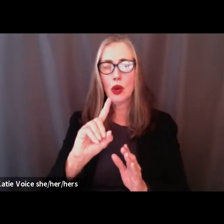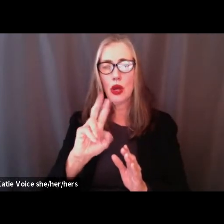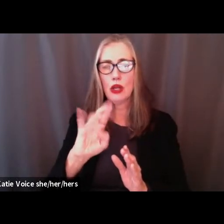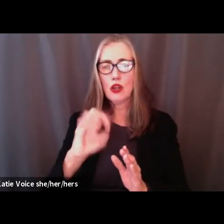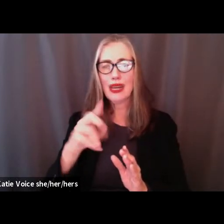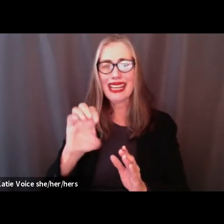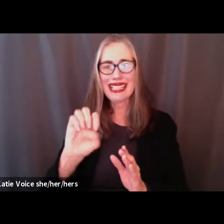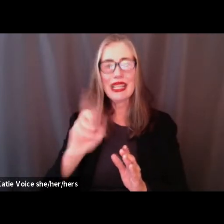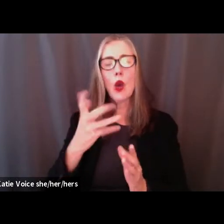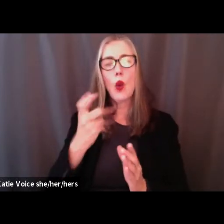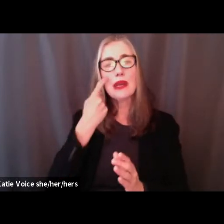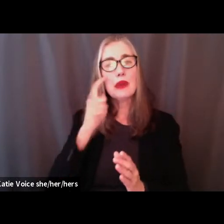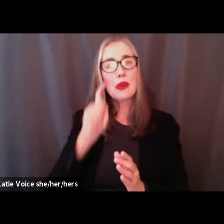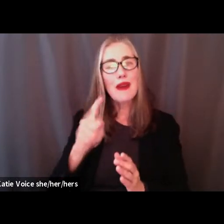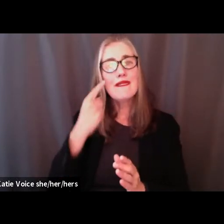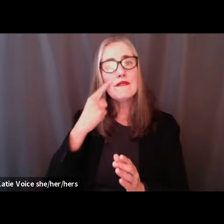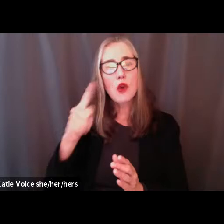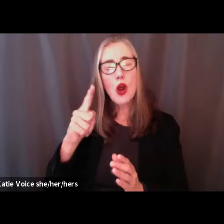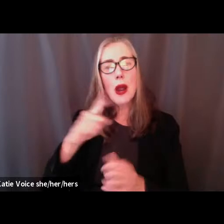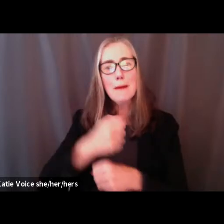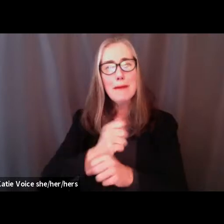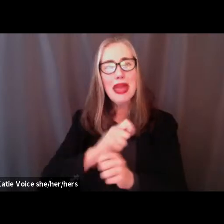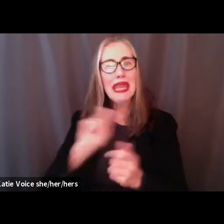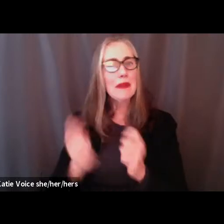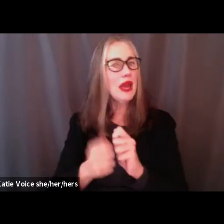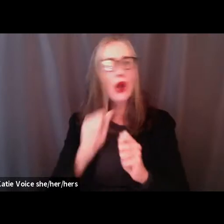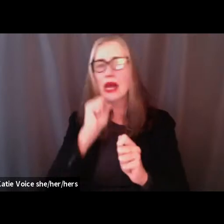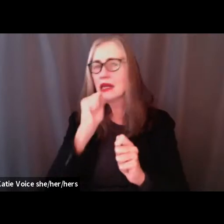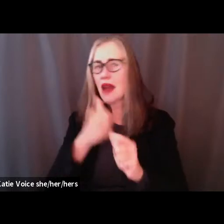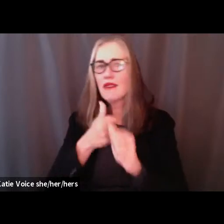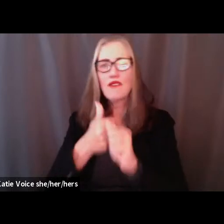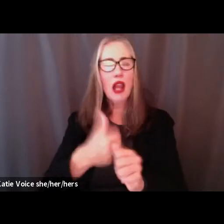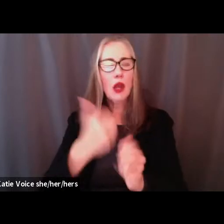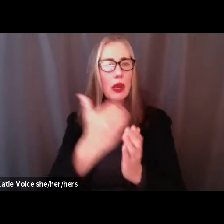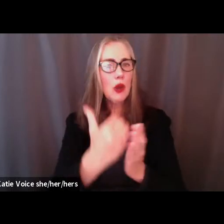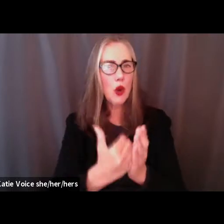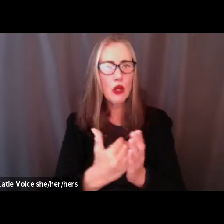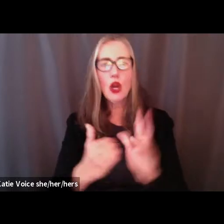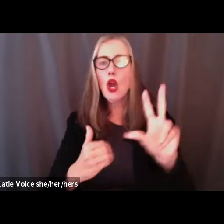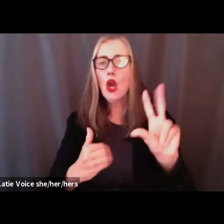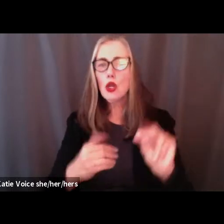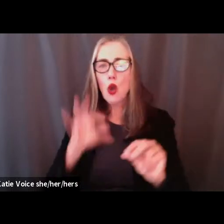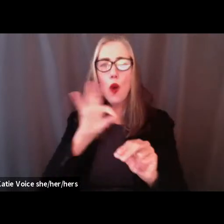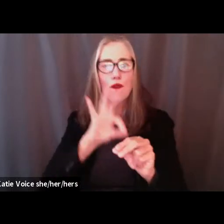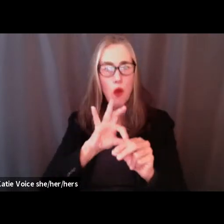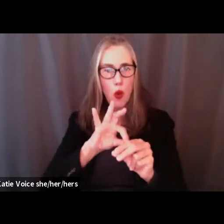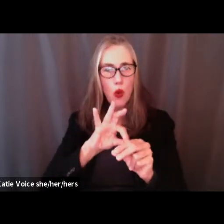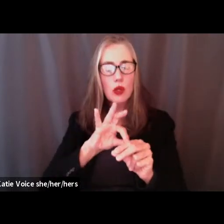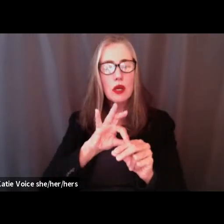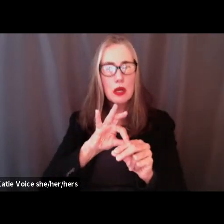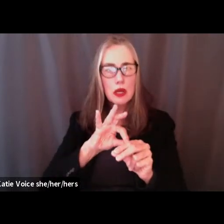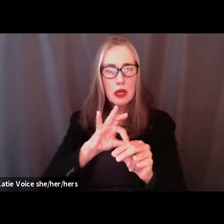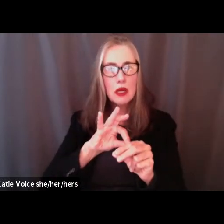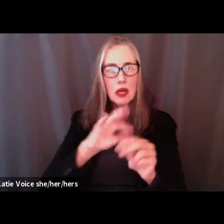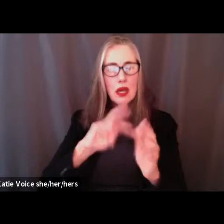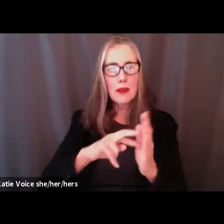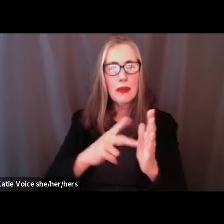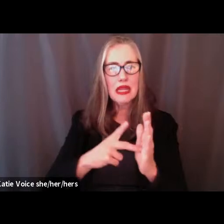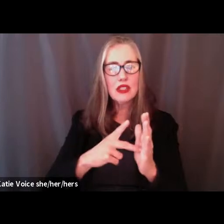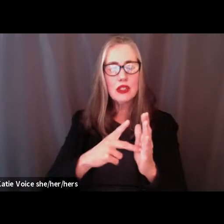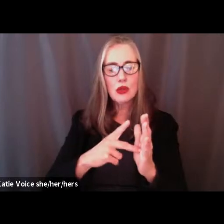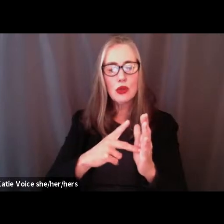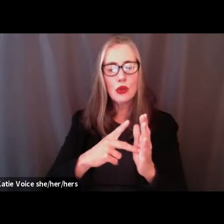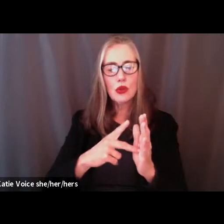seeking to be recognized for the purposes of amendment was out of order. A no vote would be to overturn